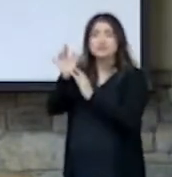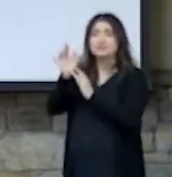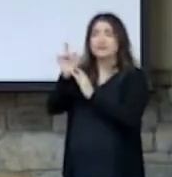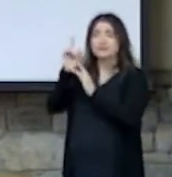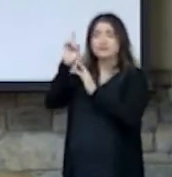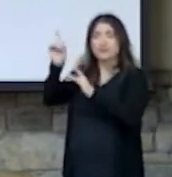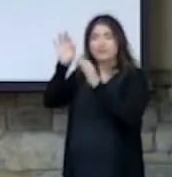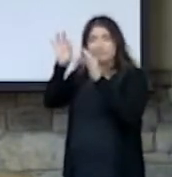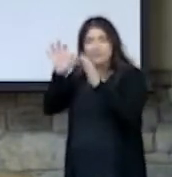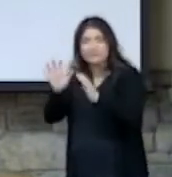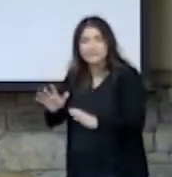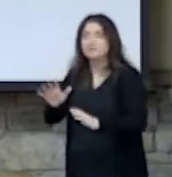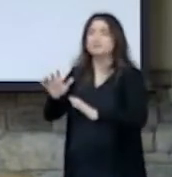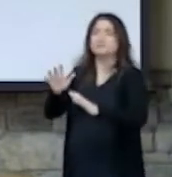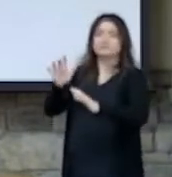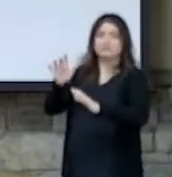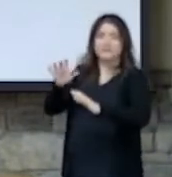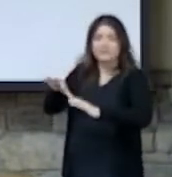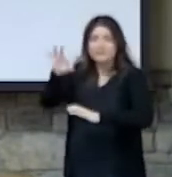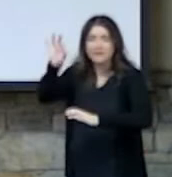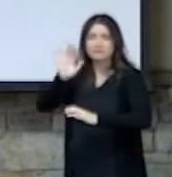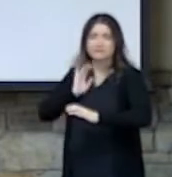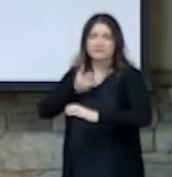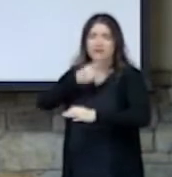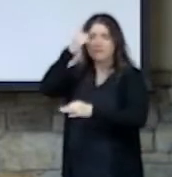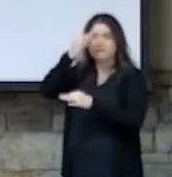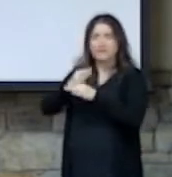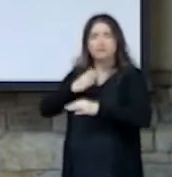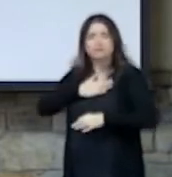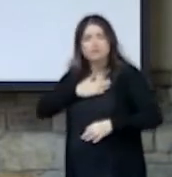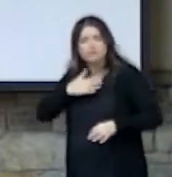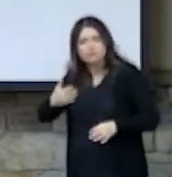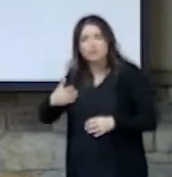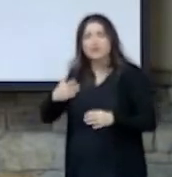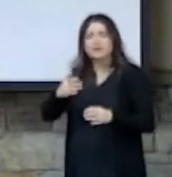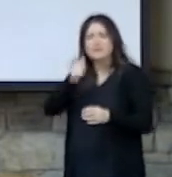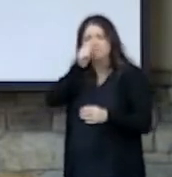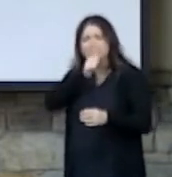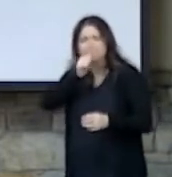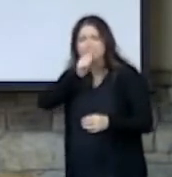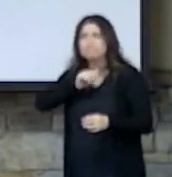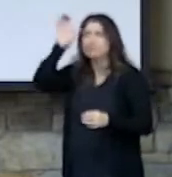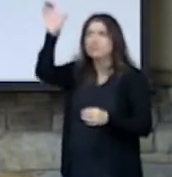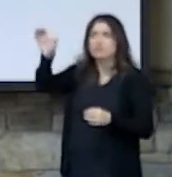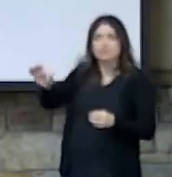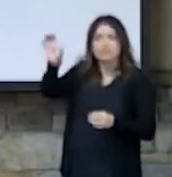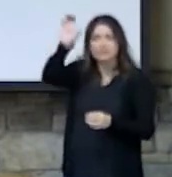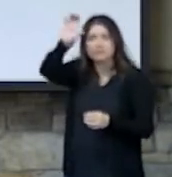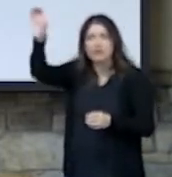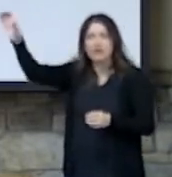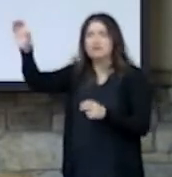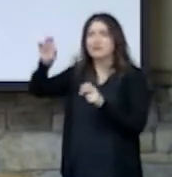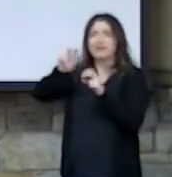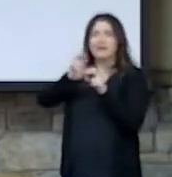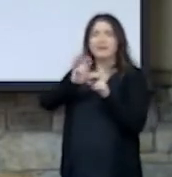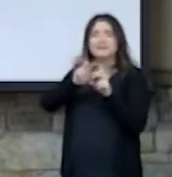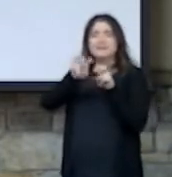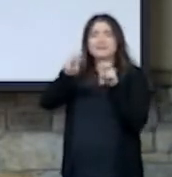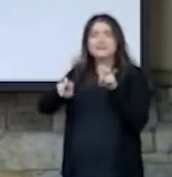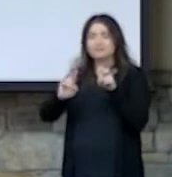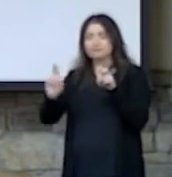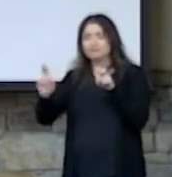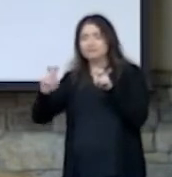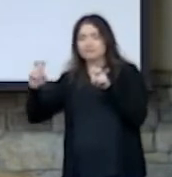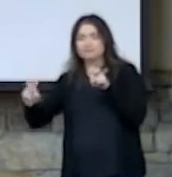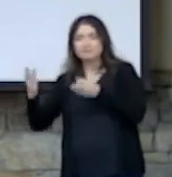that was set before him endured the cross, despising the shame, and is seated at the right hand of the throne of God. You see, these